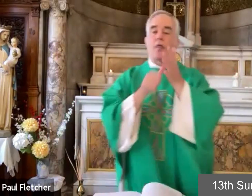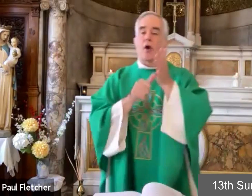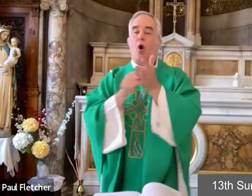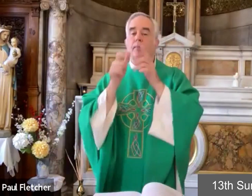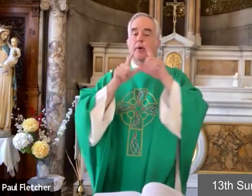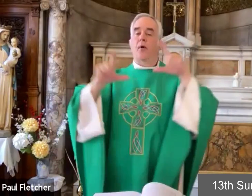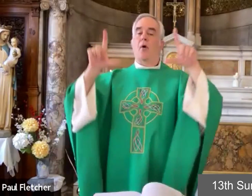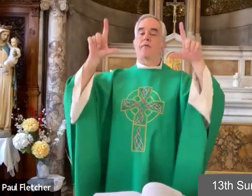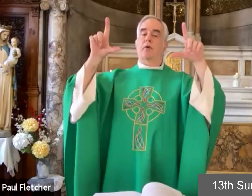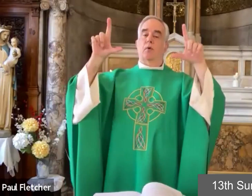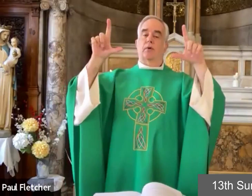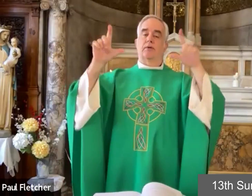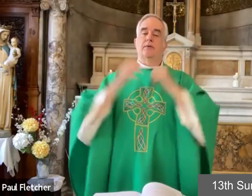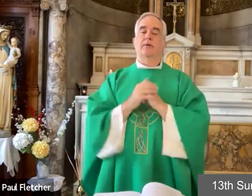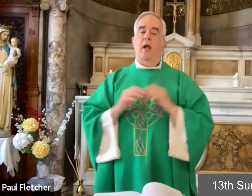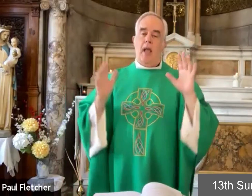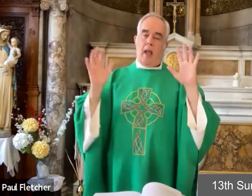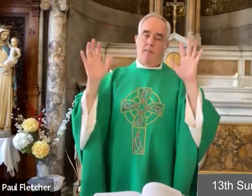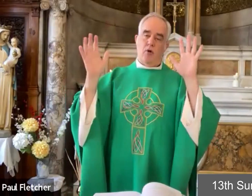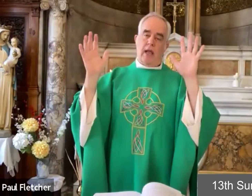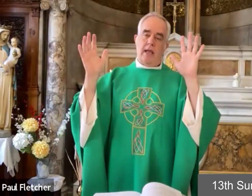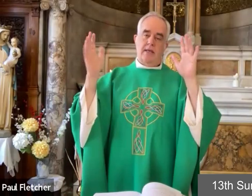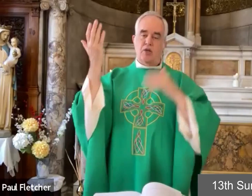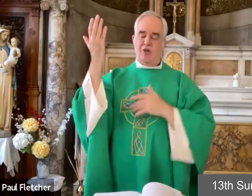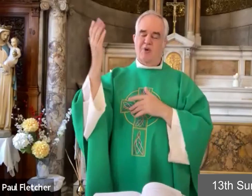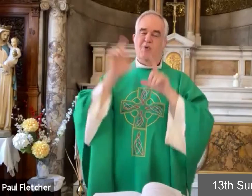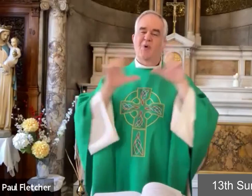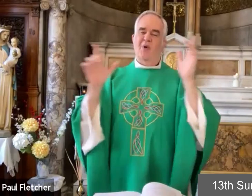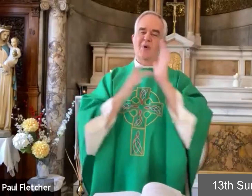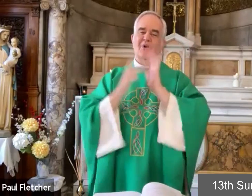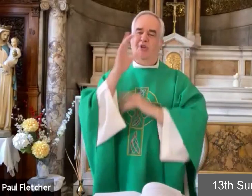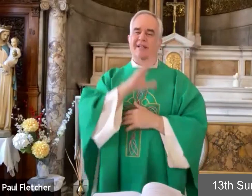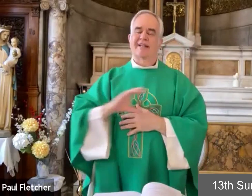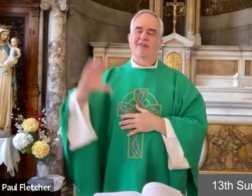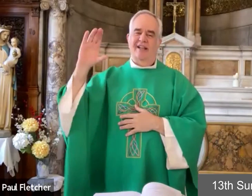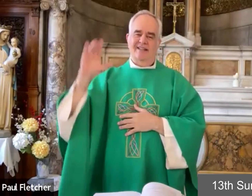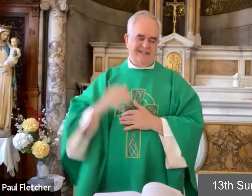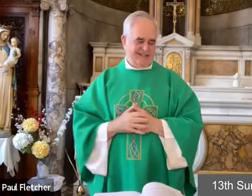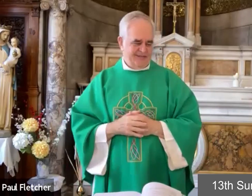The gospel of the Lord. Praise to you, Lord Jesus.